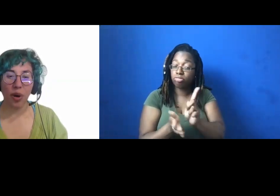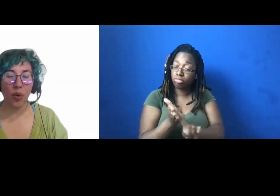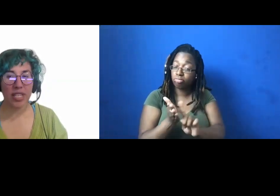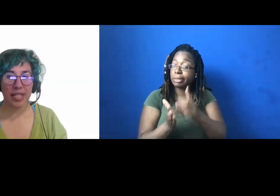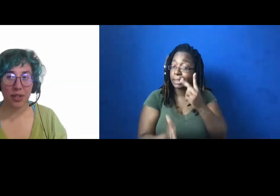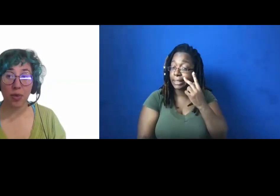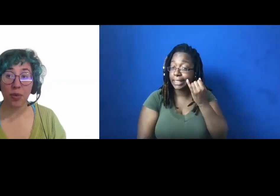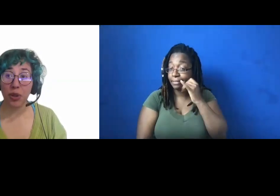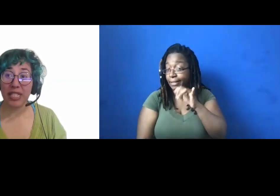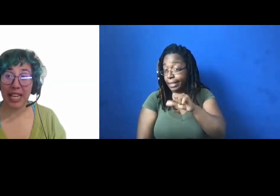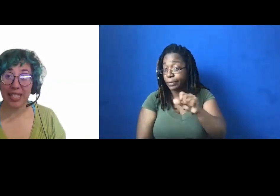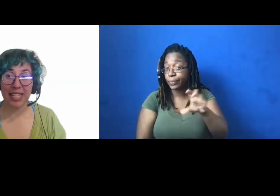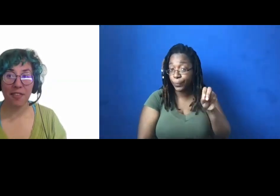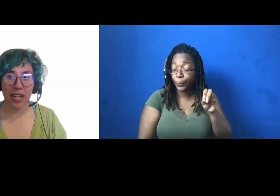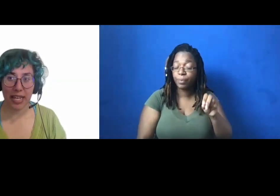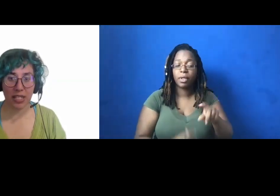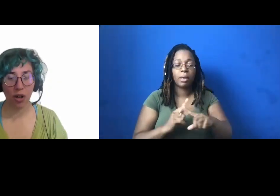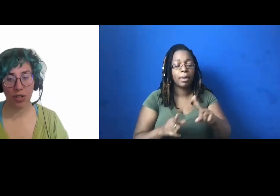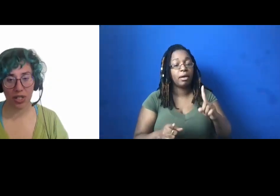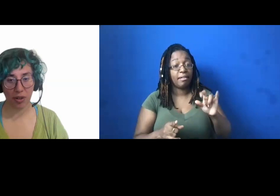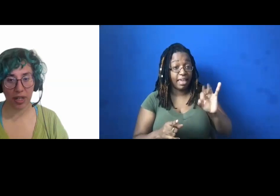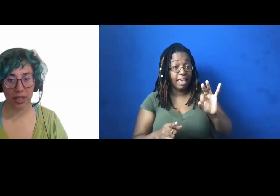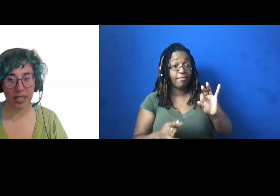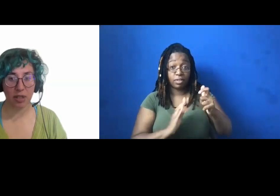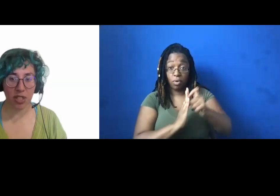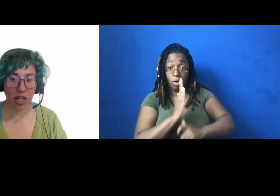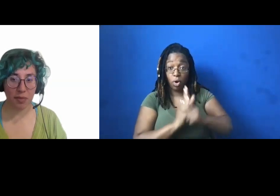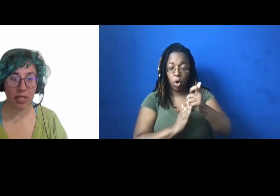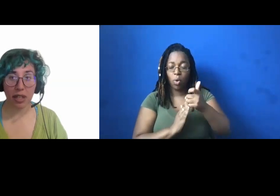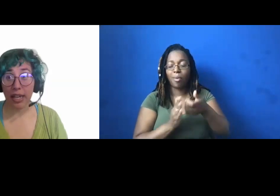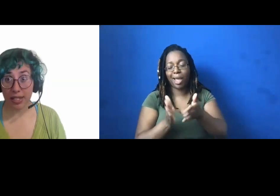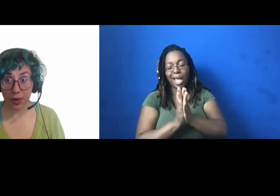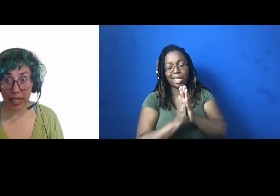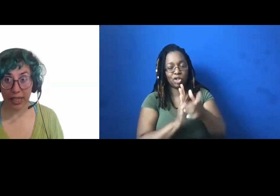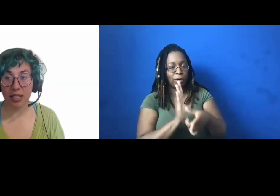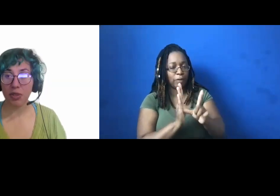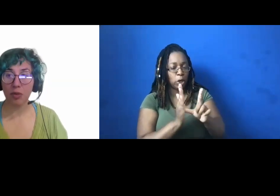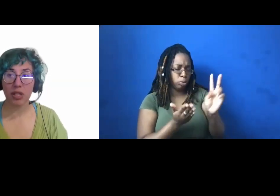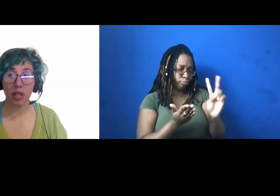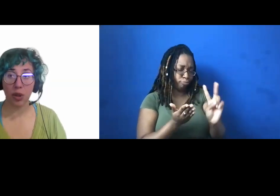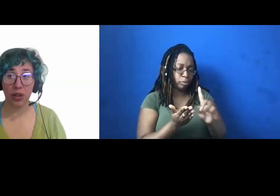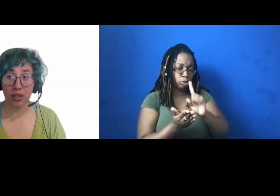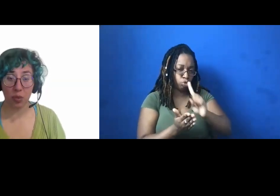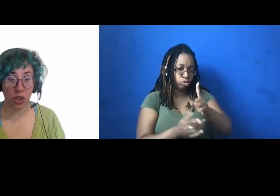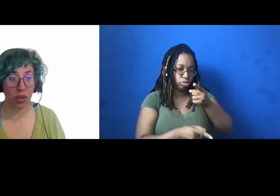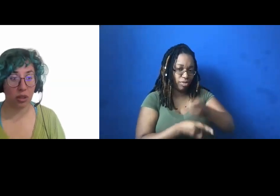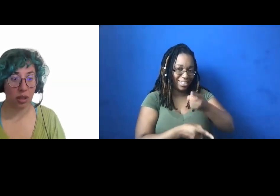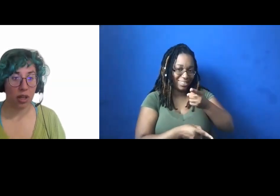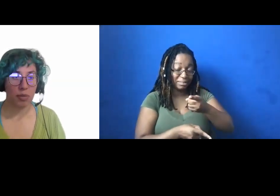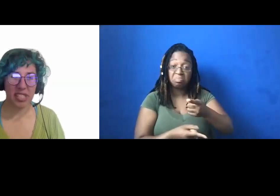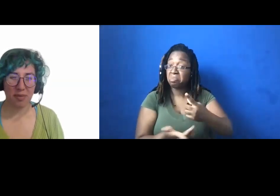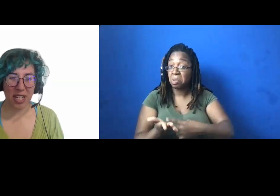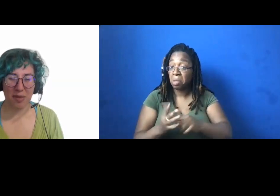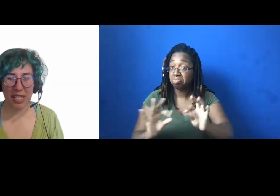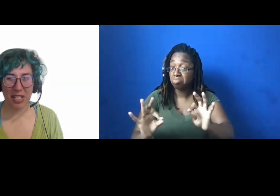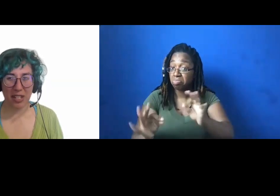you always need to review the text if it is auto-generated. Sometimes it's okay. Sometimes it's a good description,